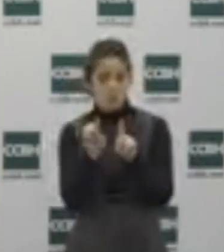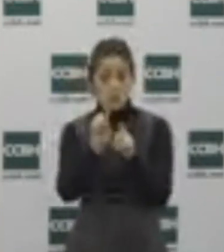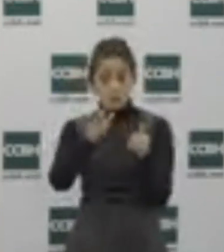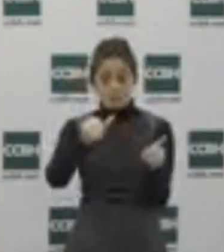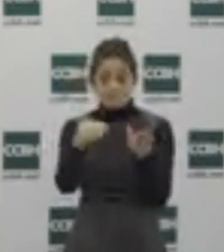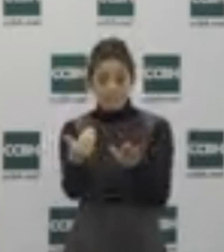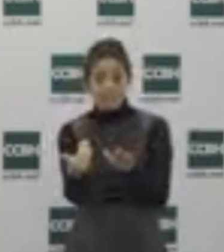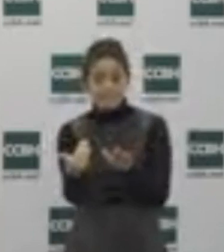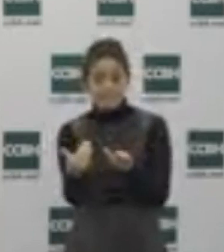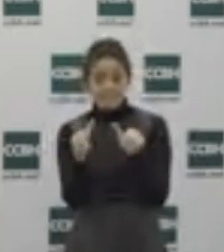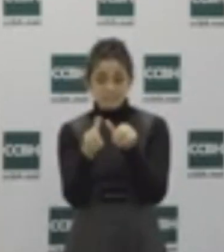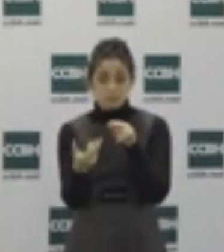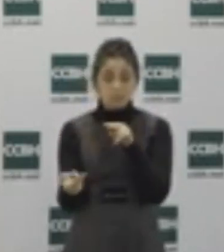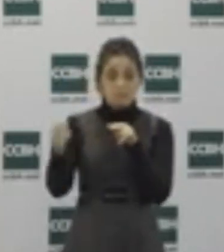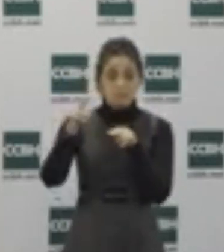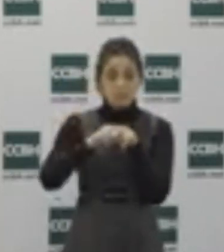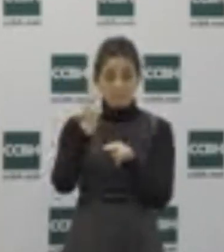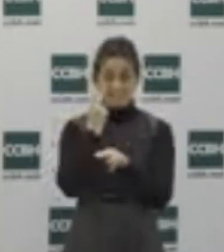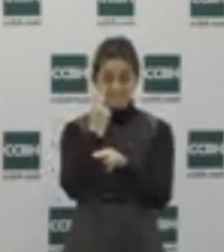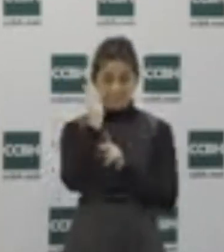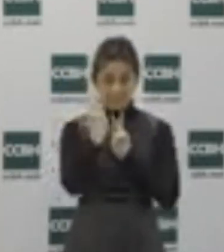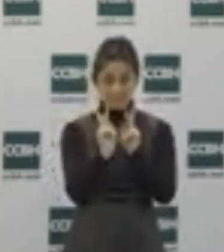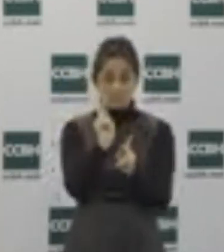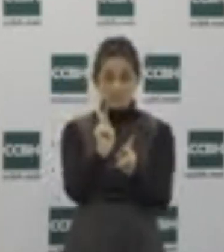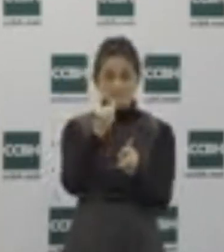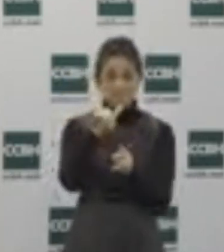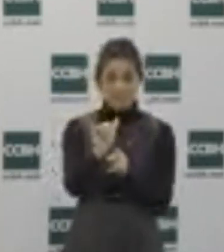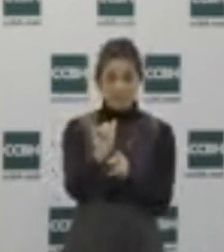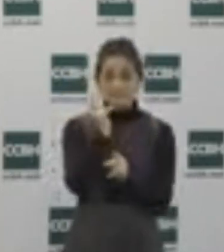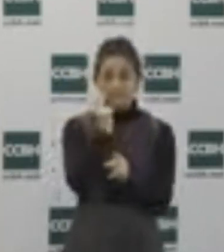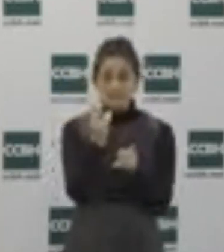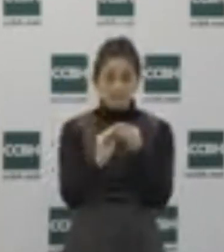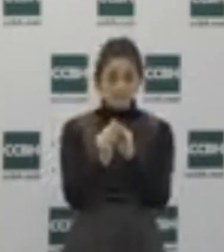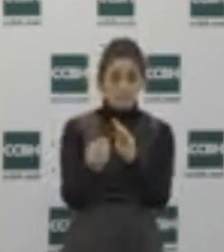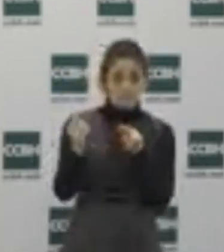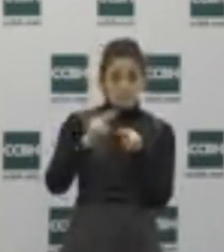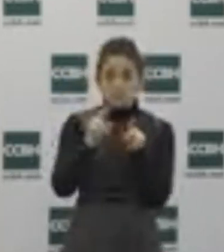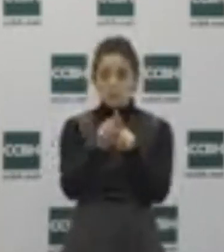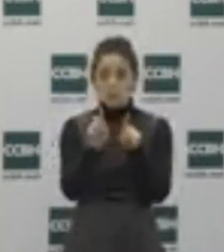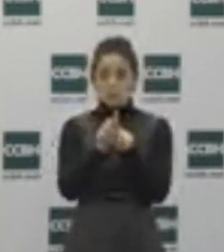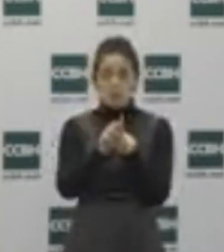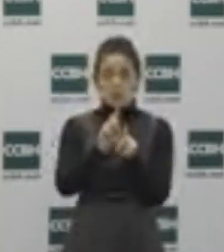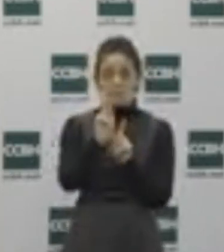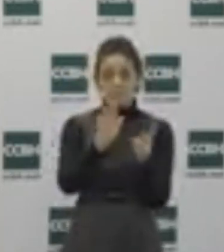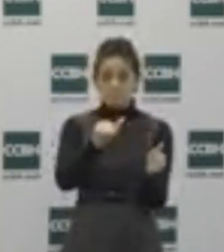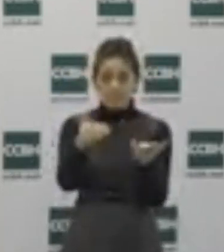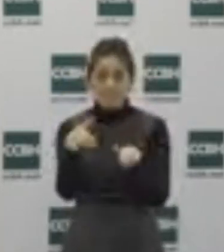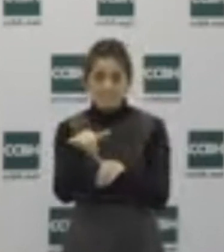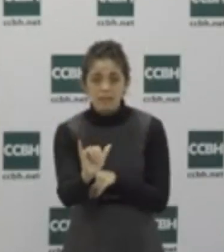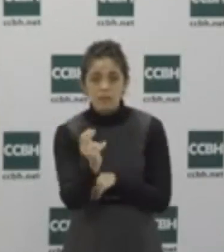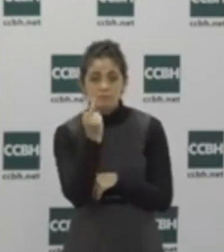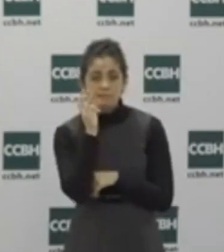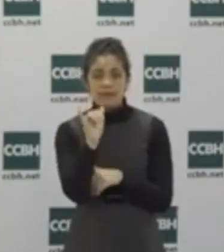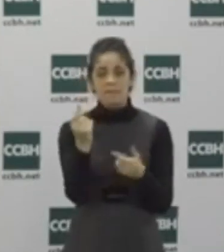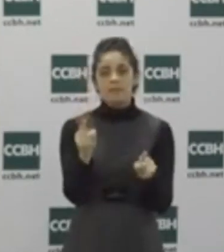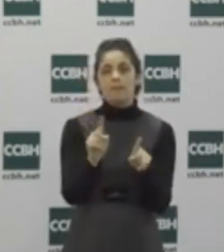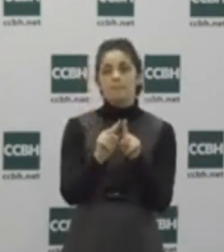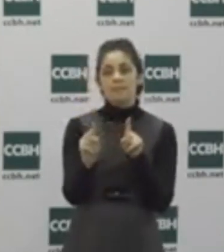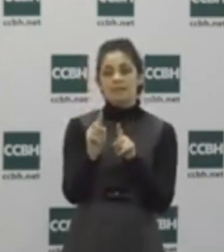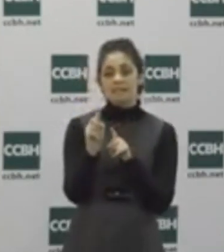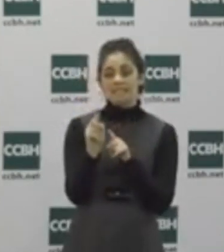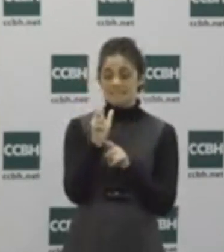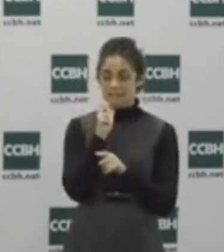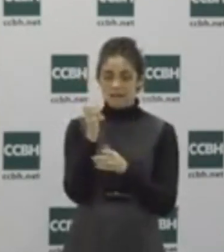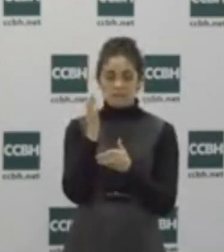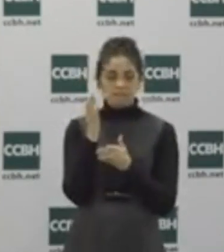still increasing. We're seeing cases, we're seeing fatalities increase, and Dr. Gullett will describe those numbers. So it's not